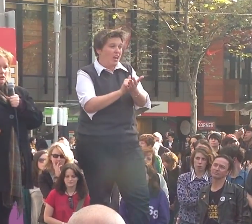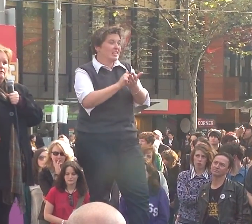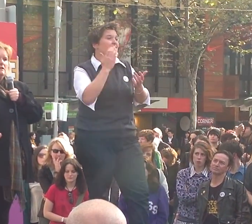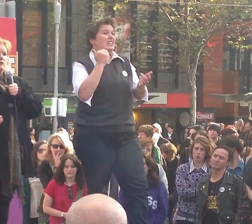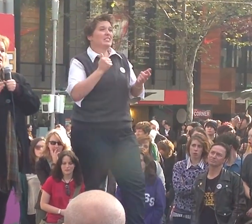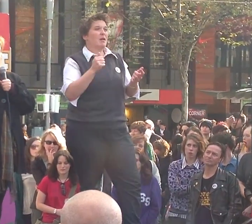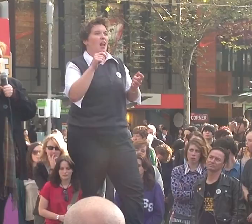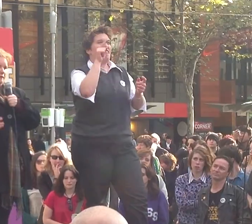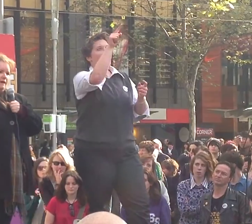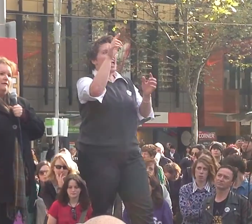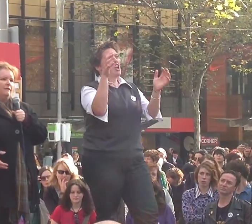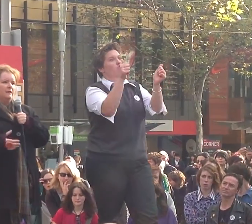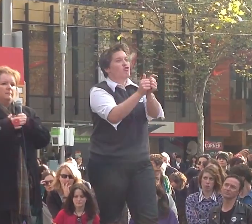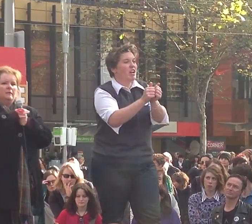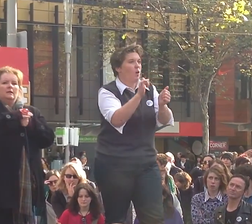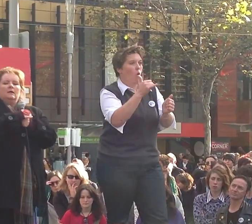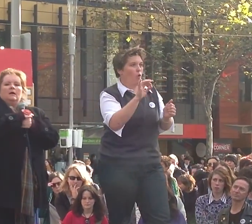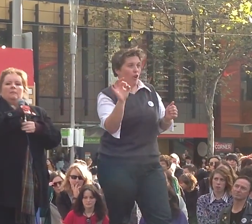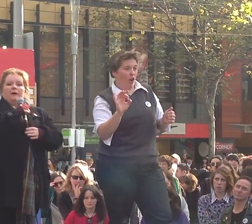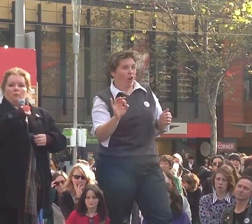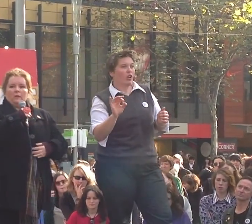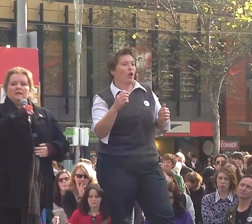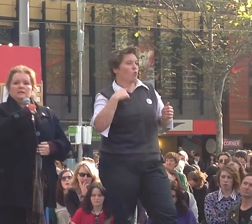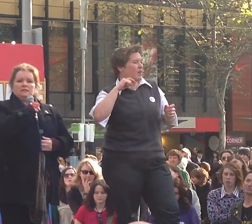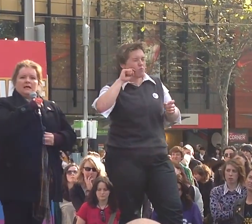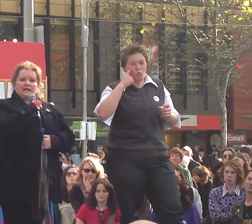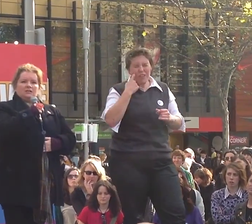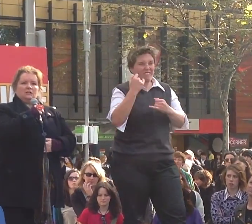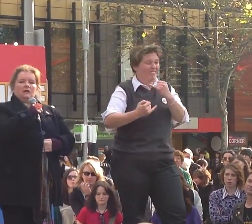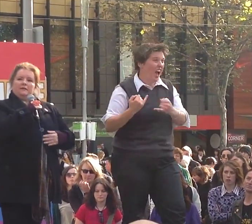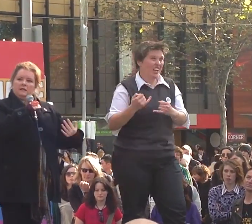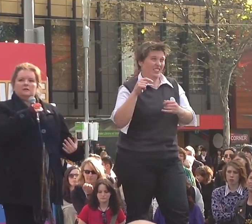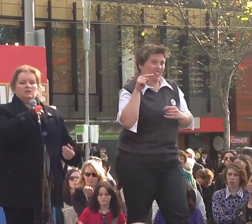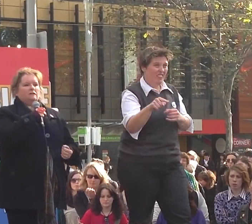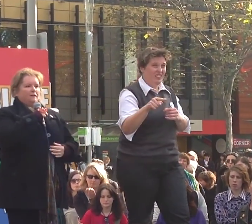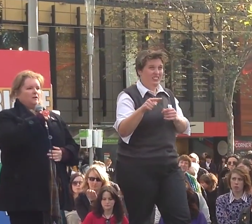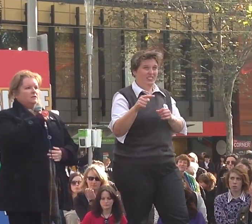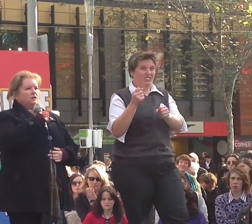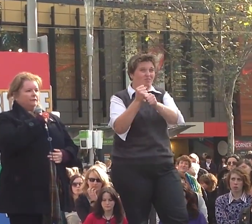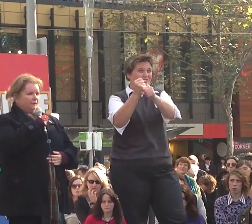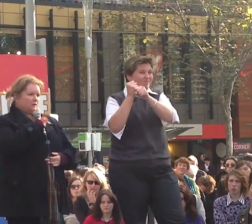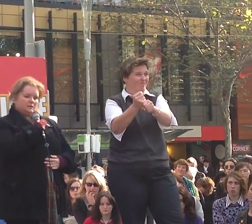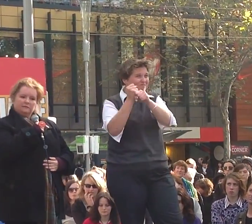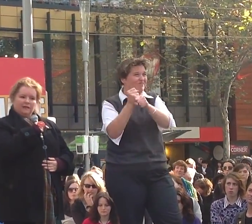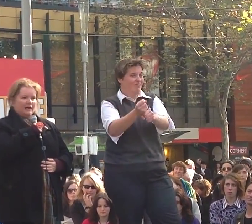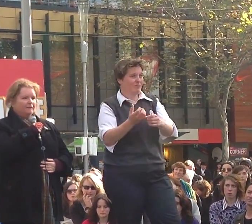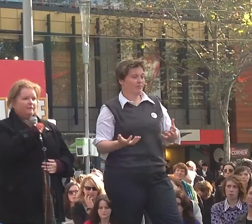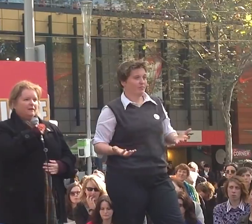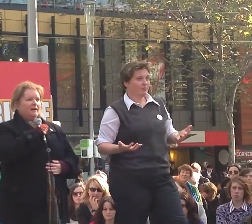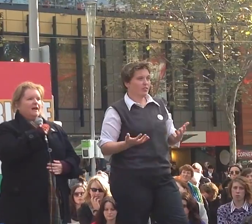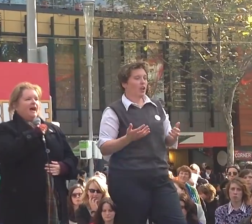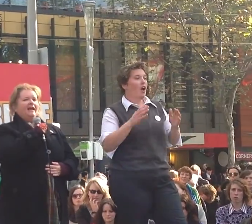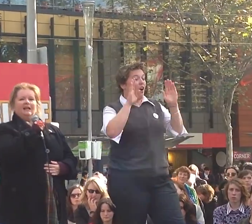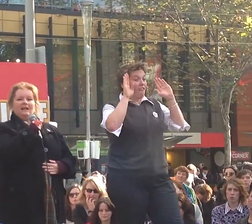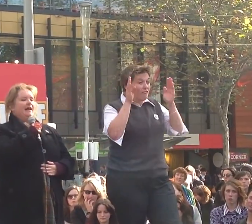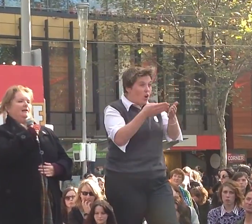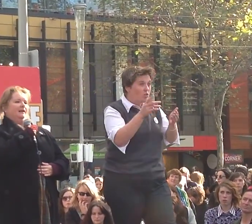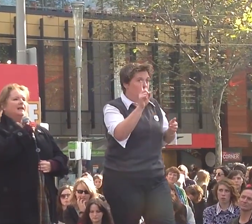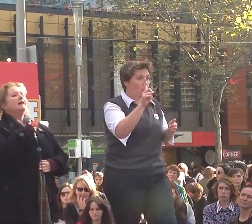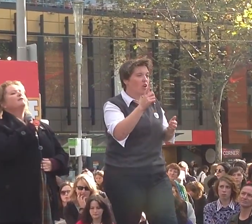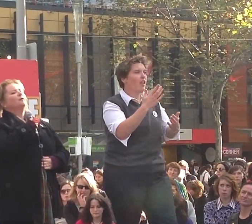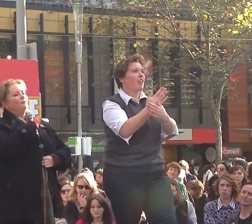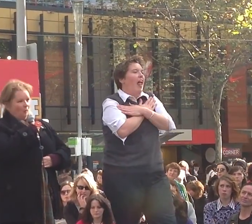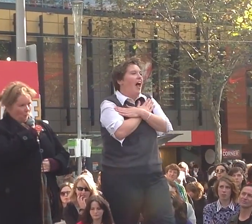that we deserve these rights, that we will fight for them. But we need to actually, I think, just focus on the forces of love and